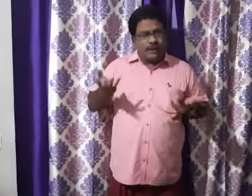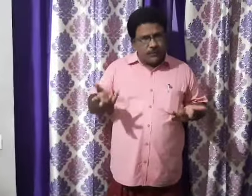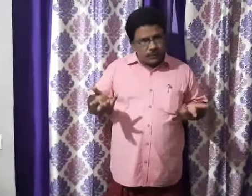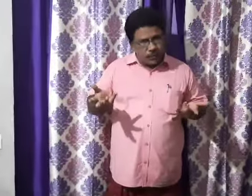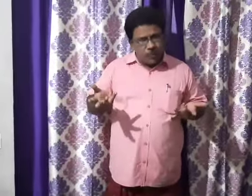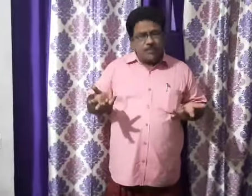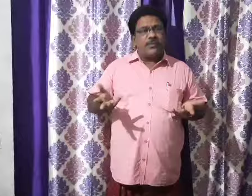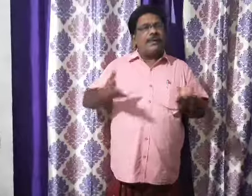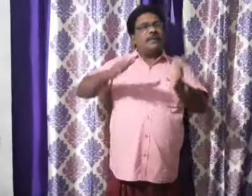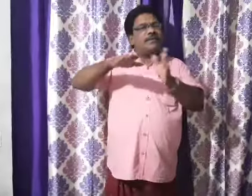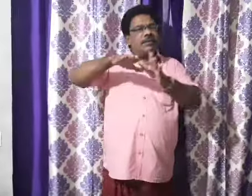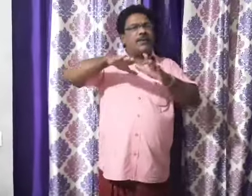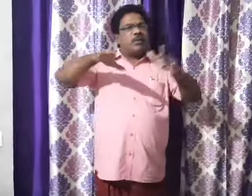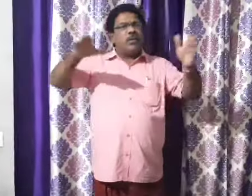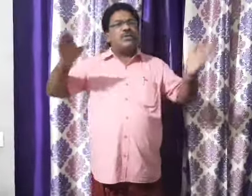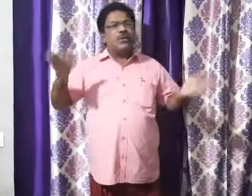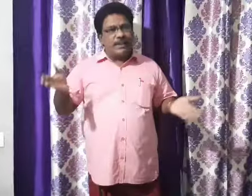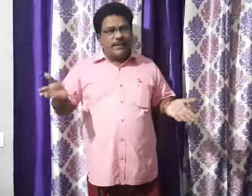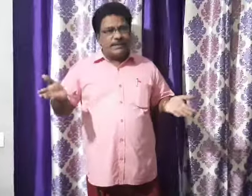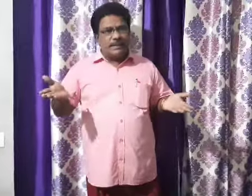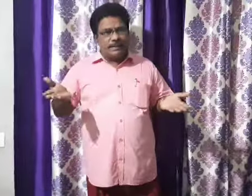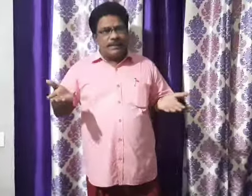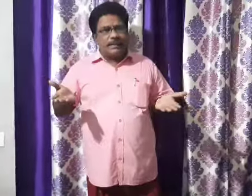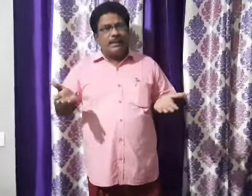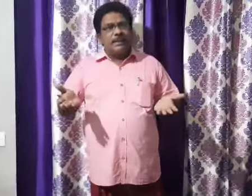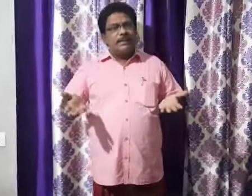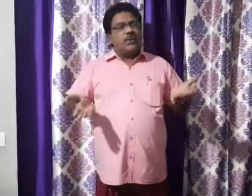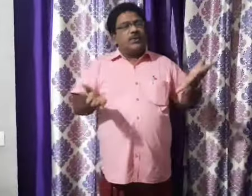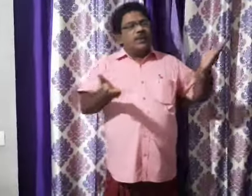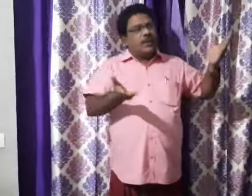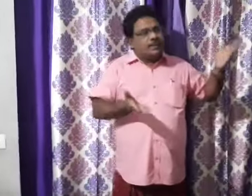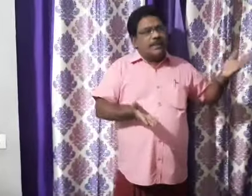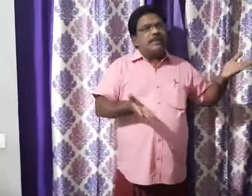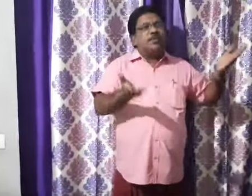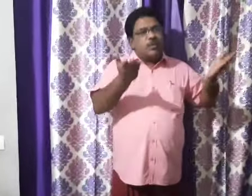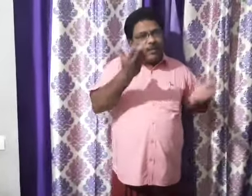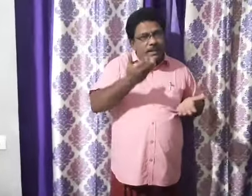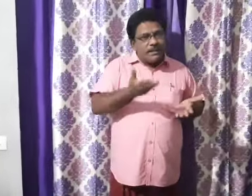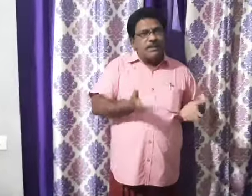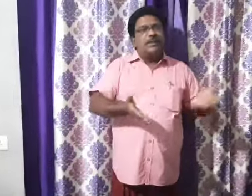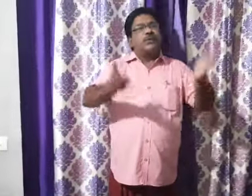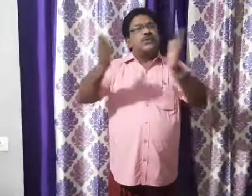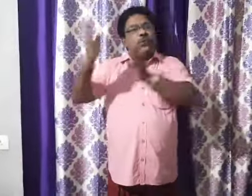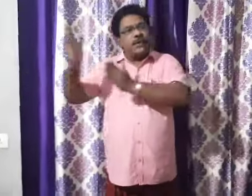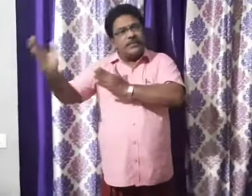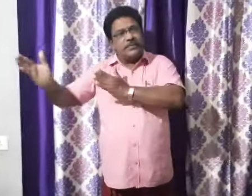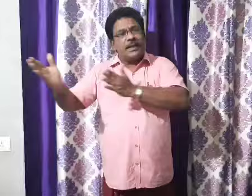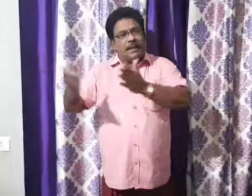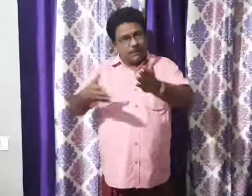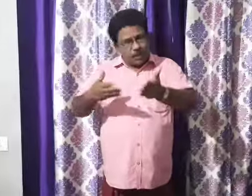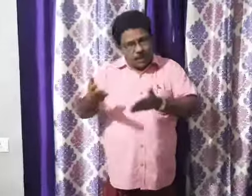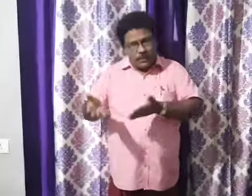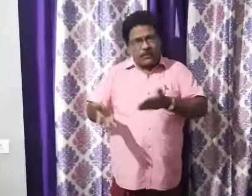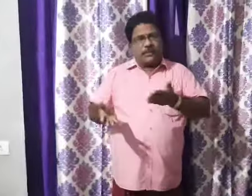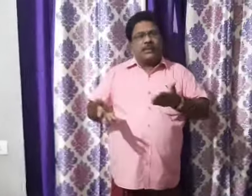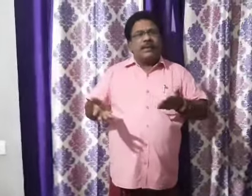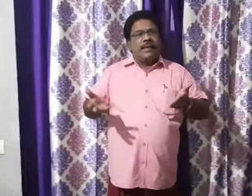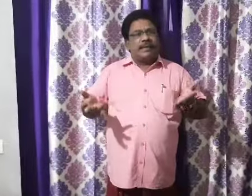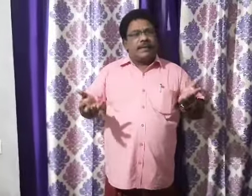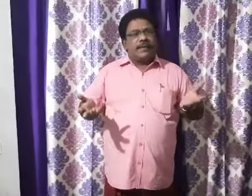of crops? For example, that cold storage is there, isn't it? So if there is more production, they could store in the food like potatoes, etc. We